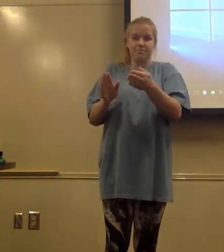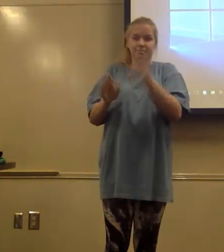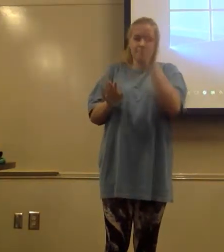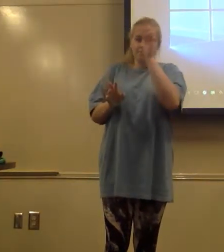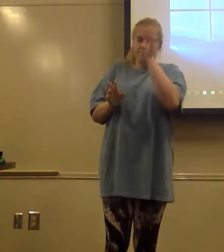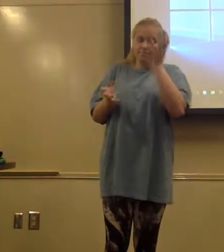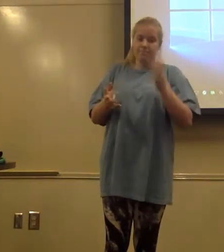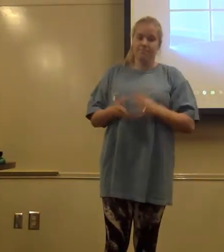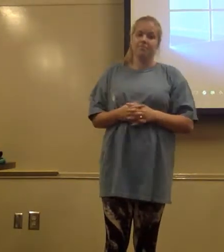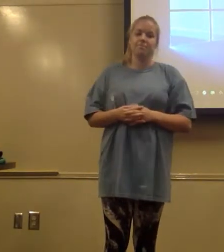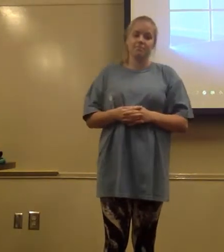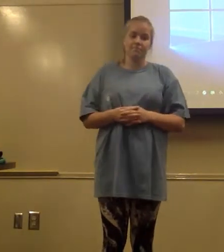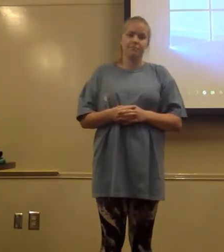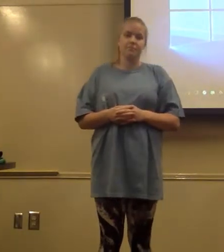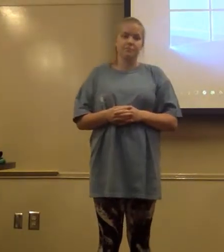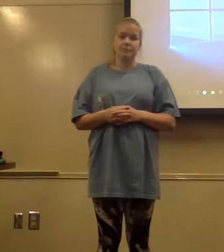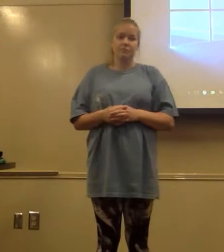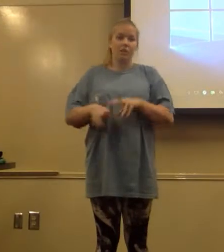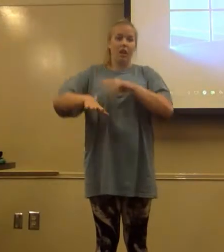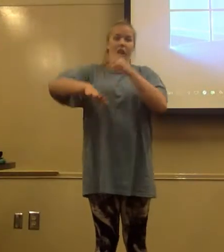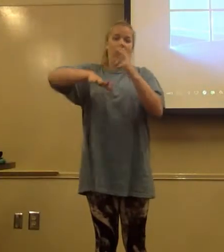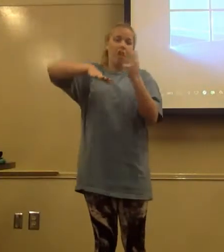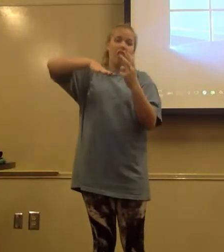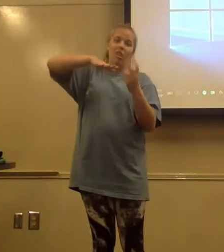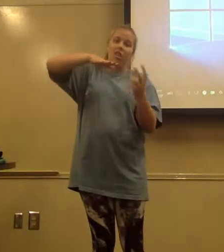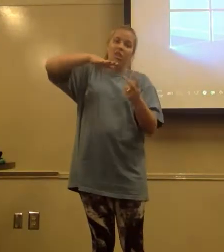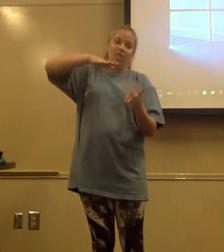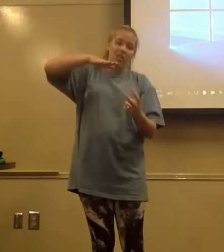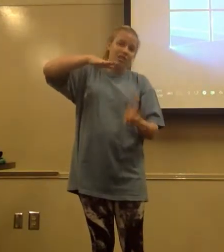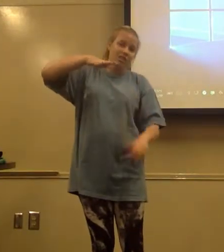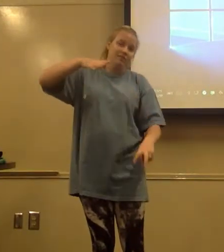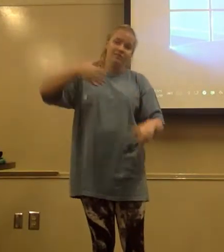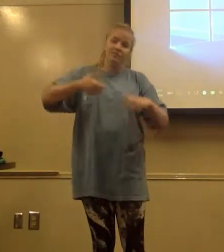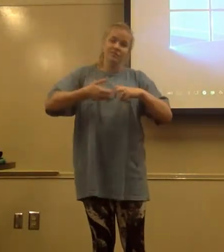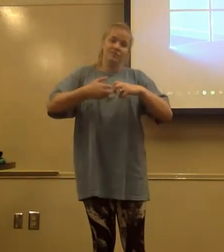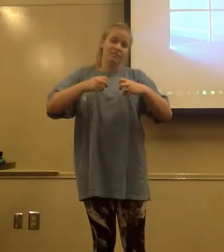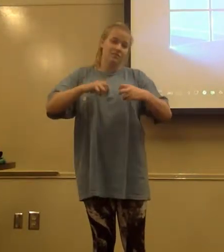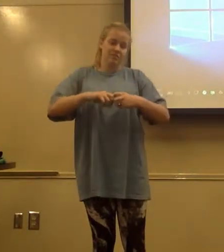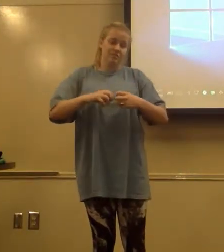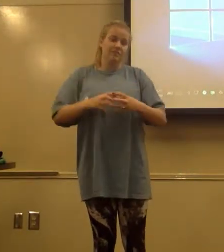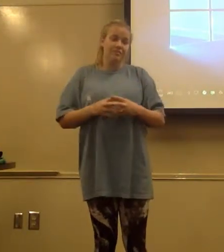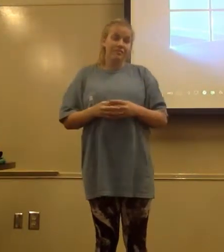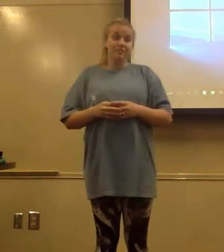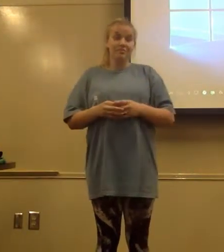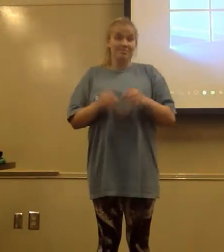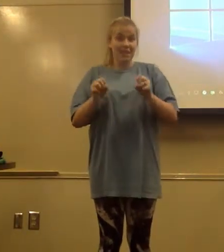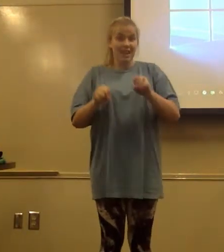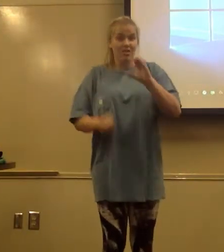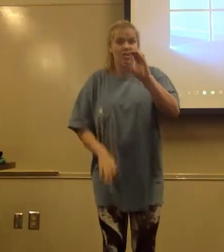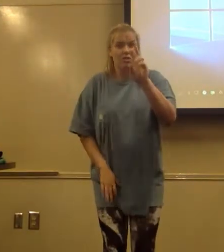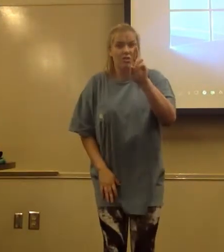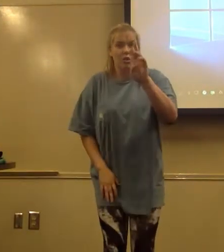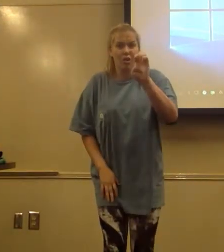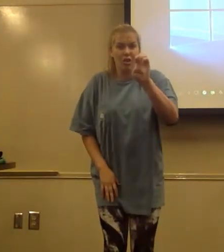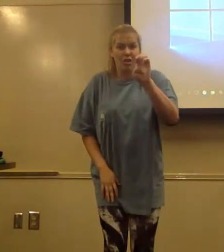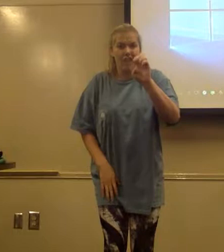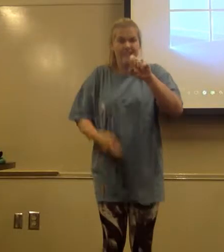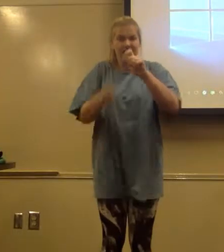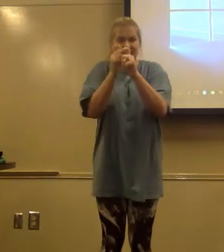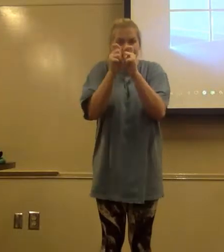lost down the rabbit hole and ignored. I said, wait a second. If effectively the cure to our number one killer could get lost